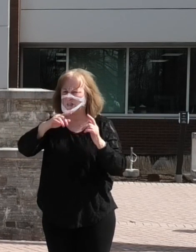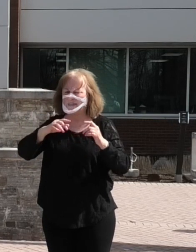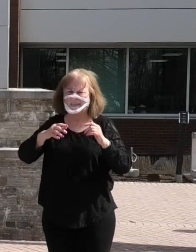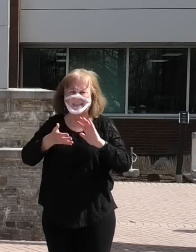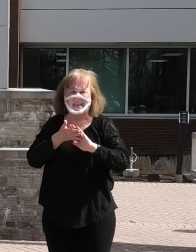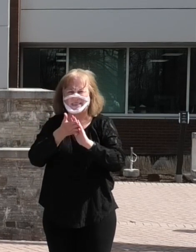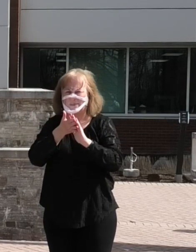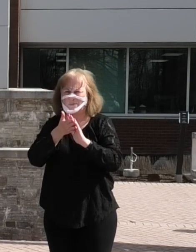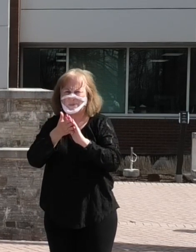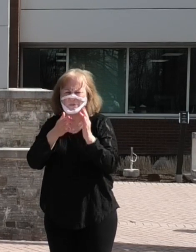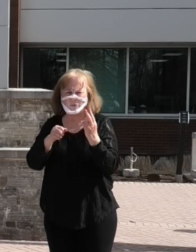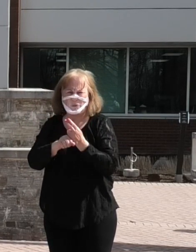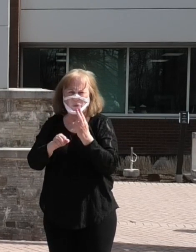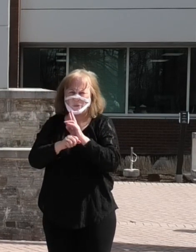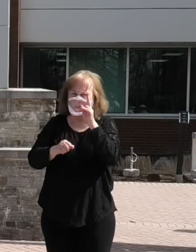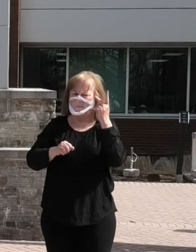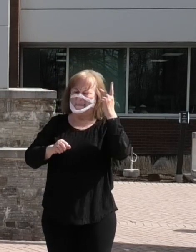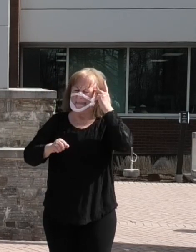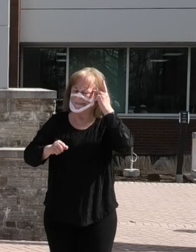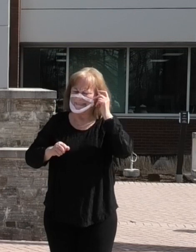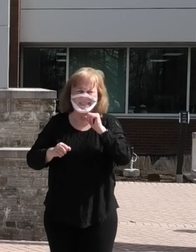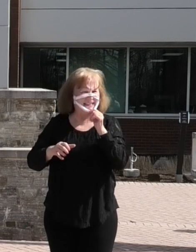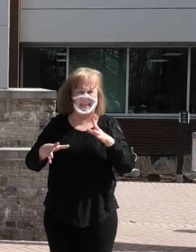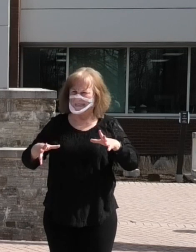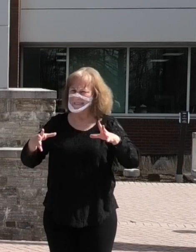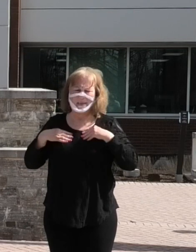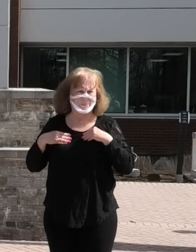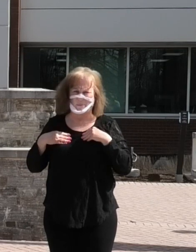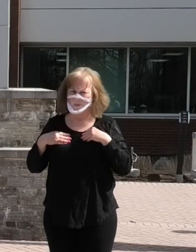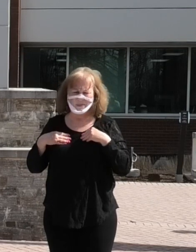level in recent years has been unacceptable.